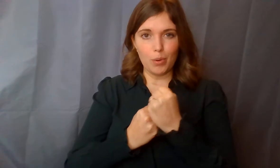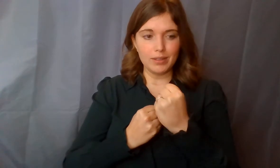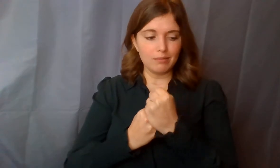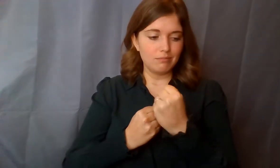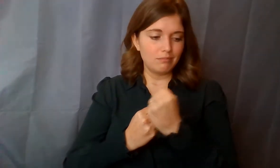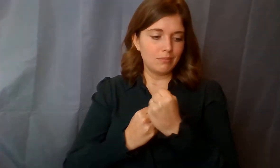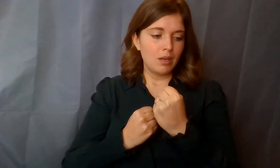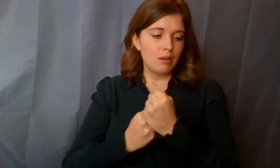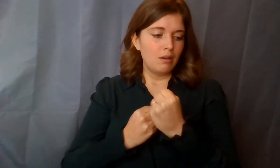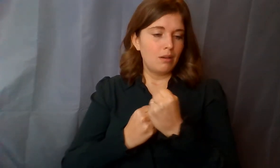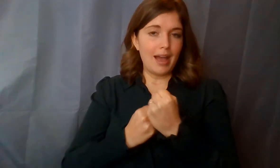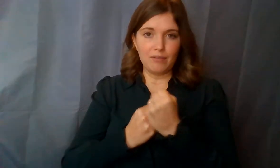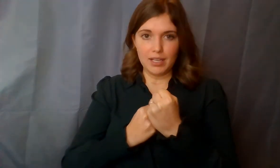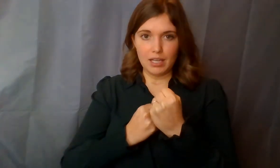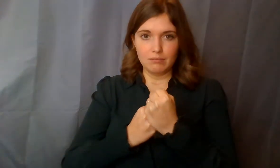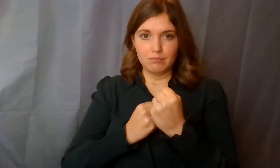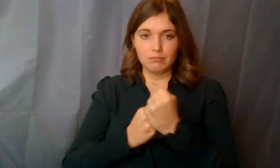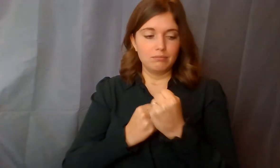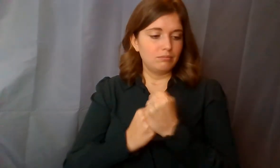Support. Advocate.